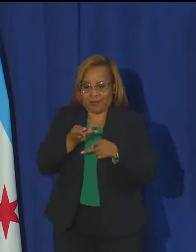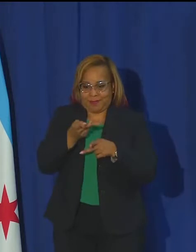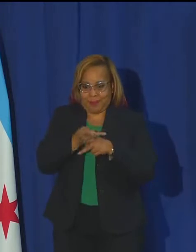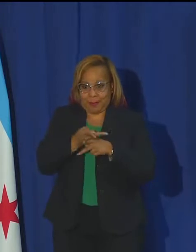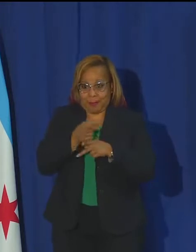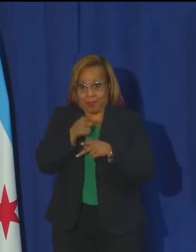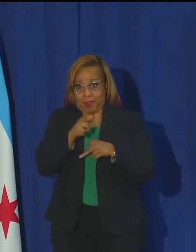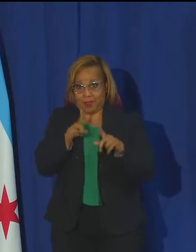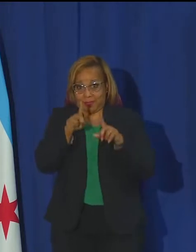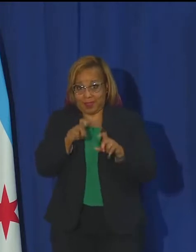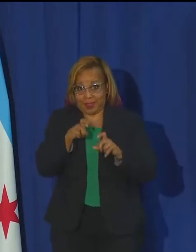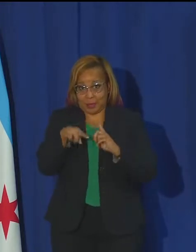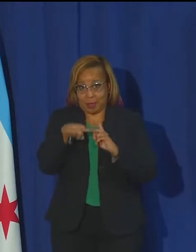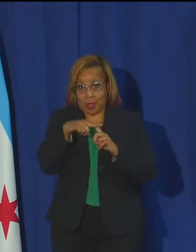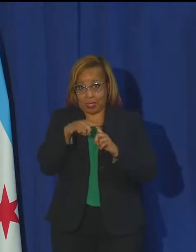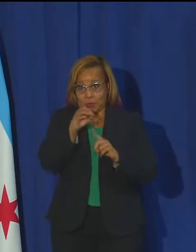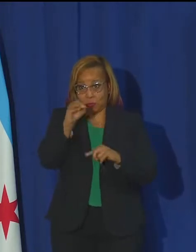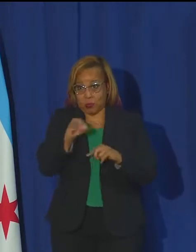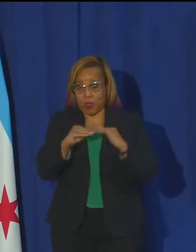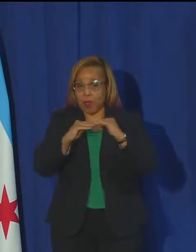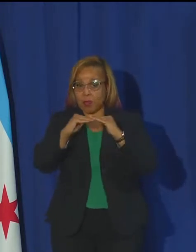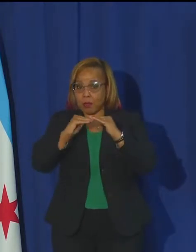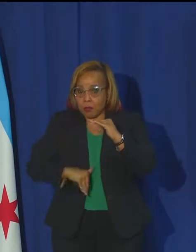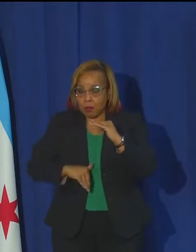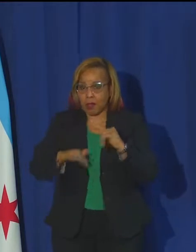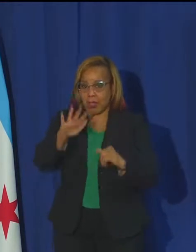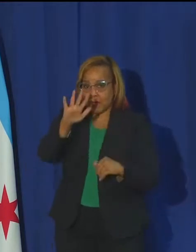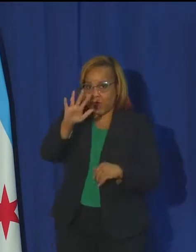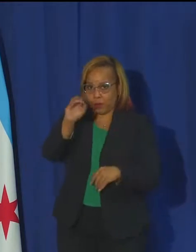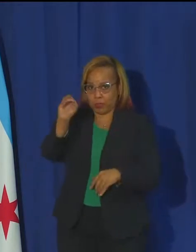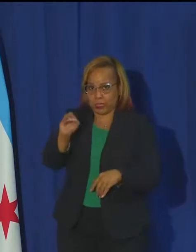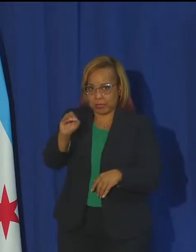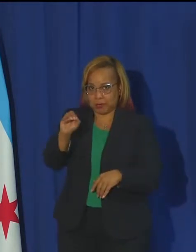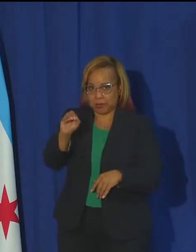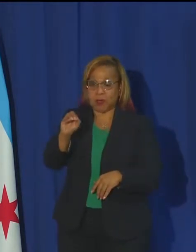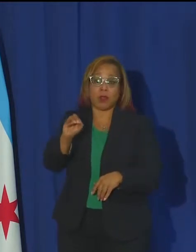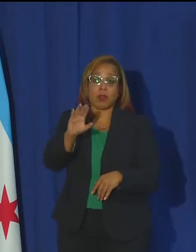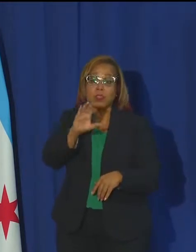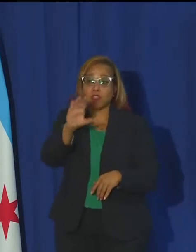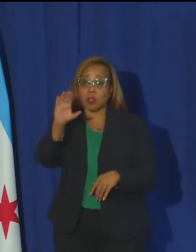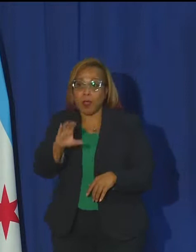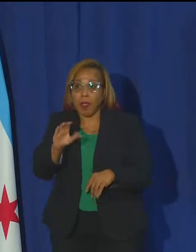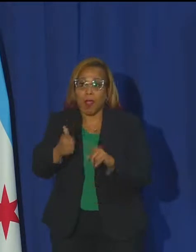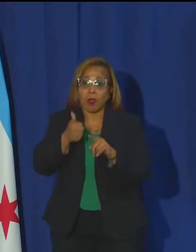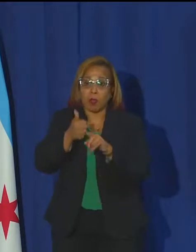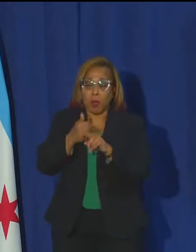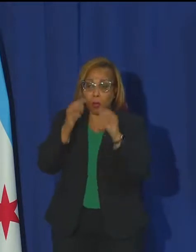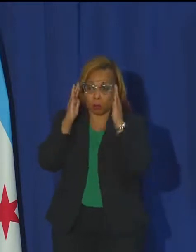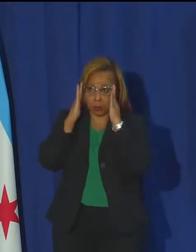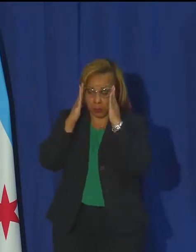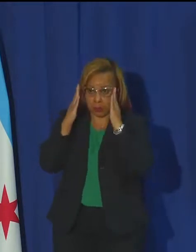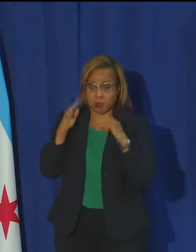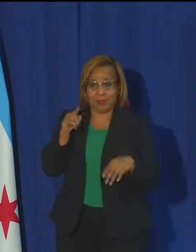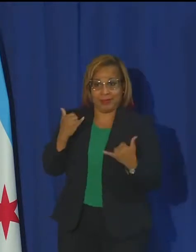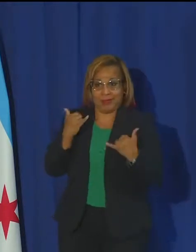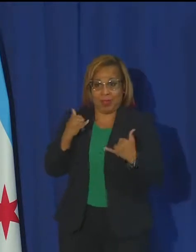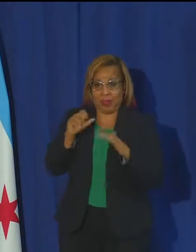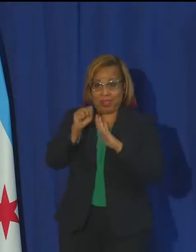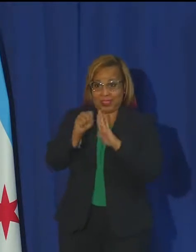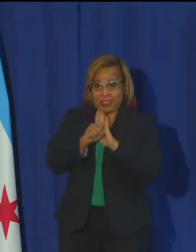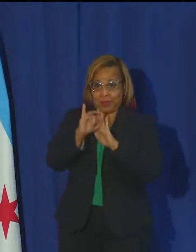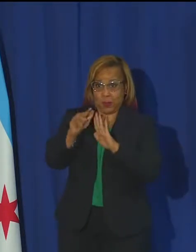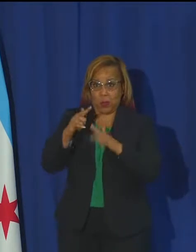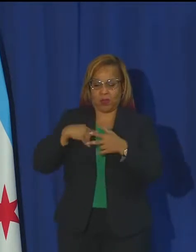our test positivity rate below 5%. And Chicago is doing second best in the